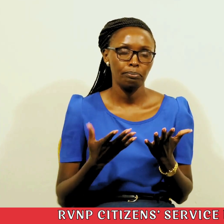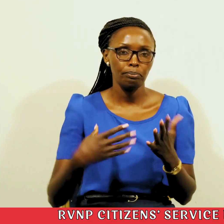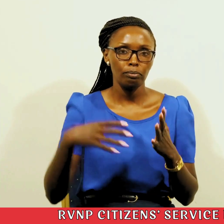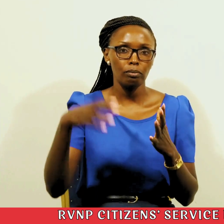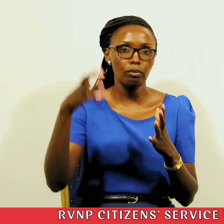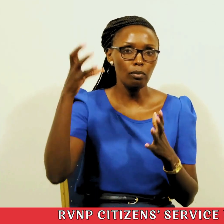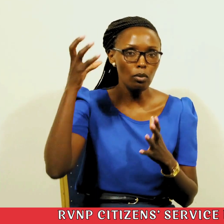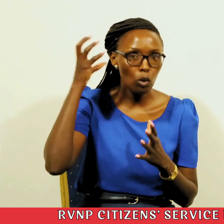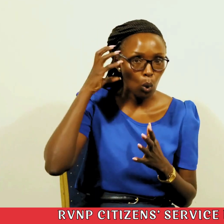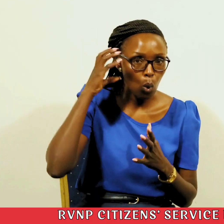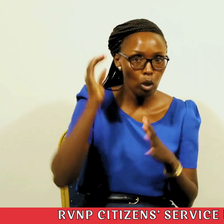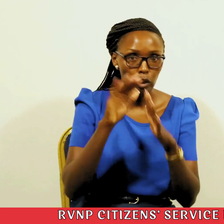college or staff ID,